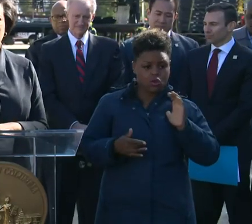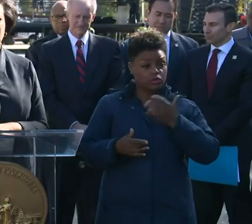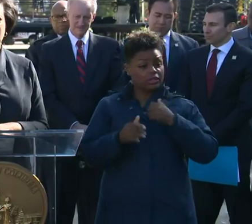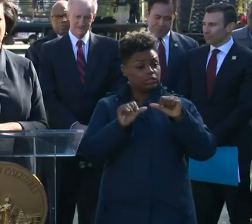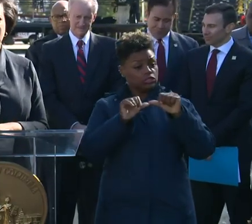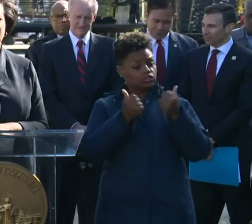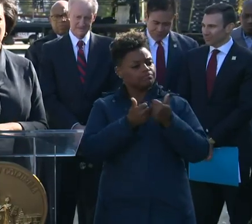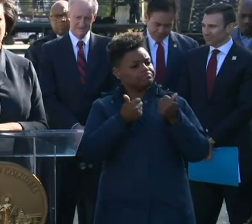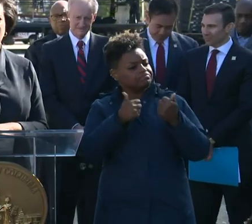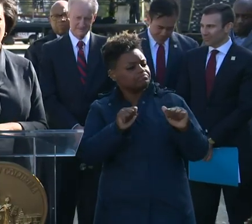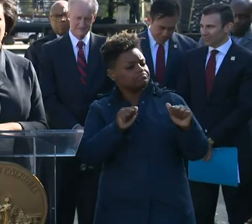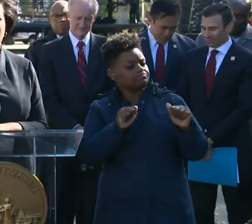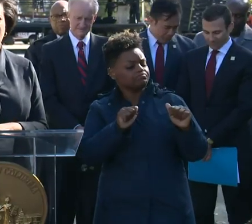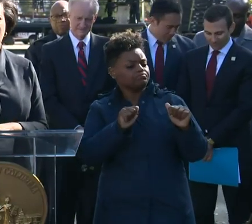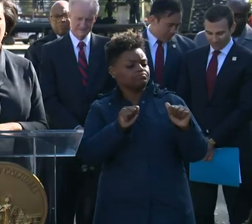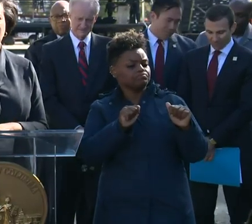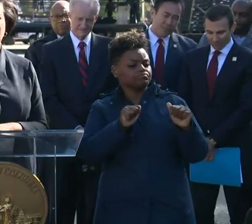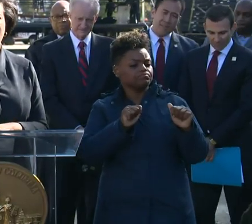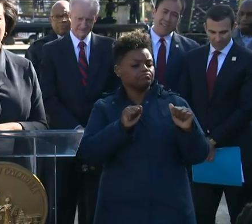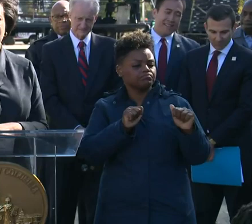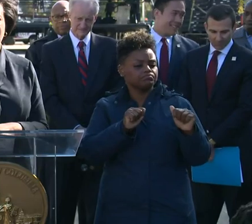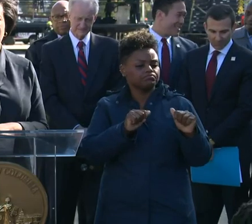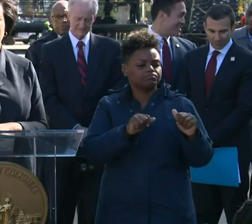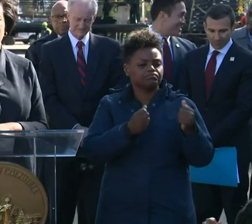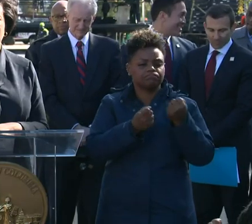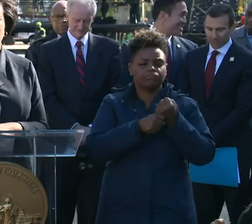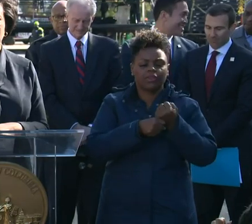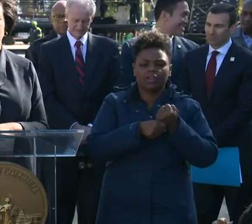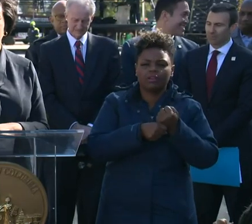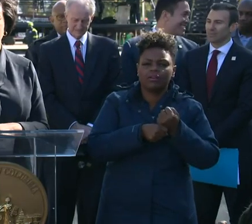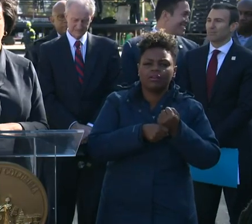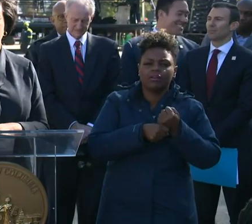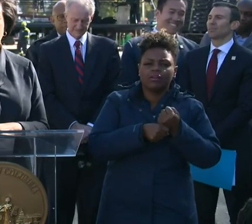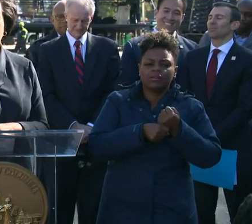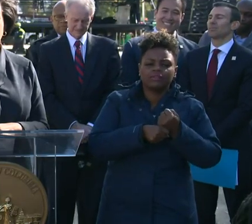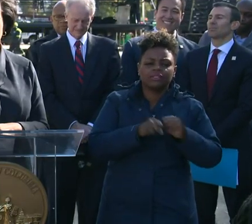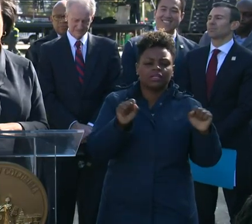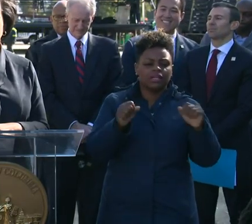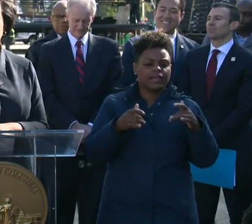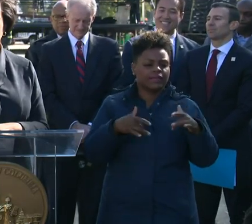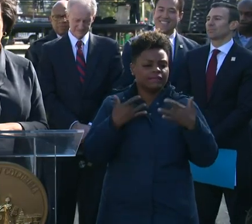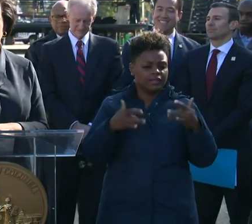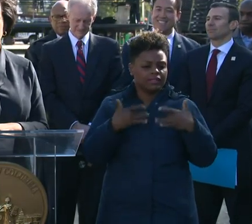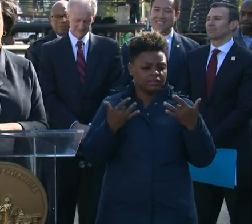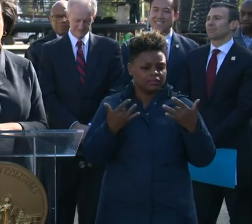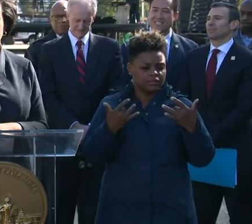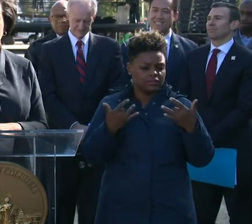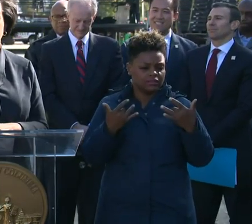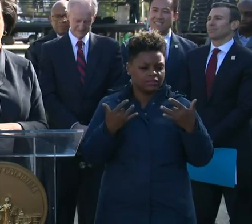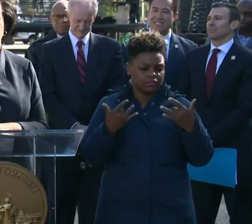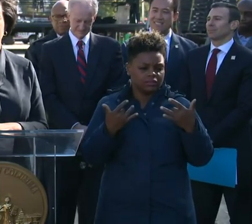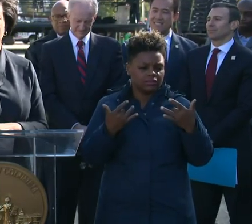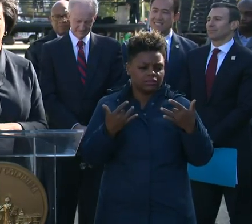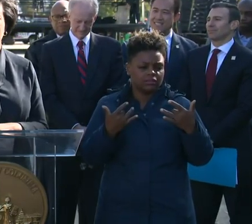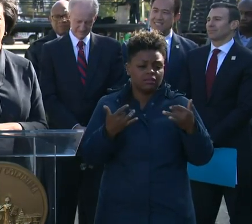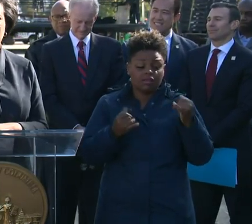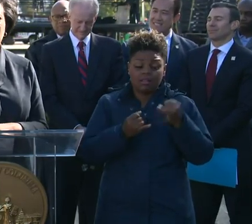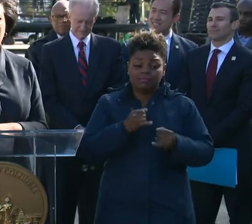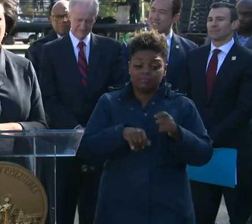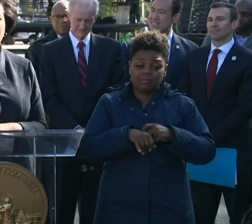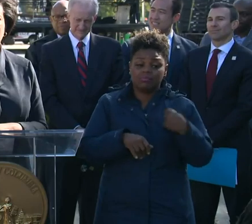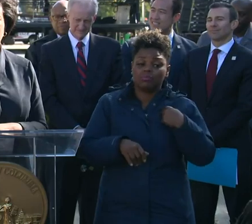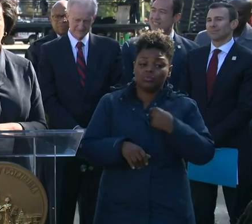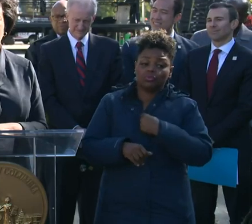to make sure that we have a safe event. The last time we approached $2 million in supportive